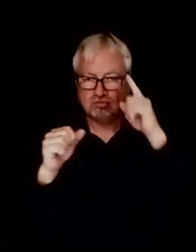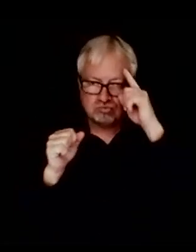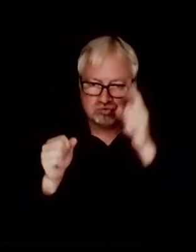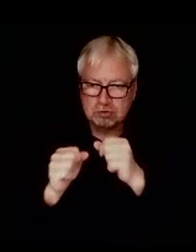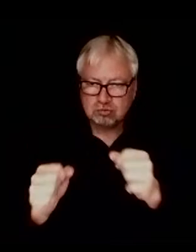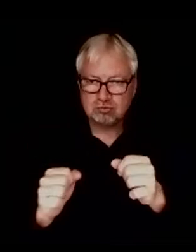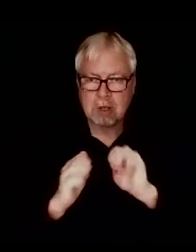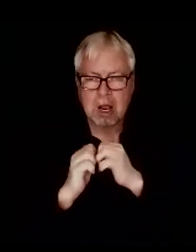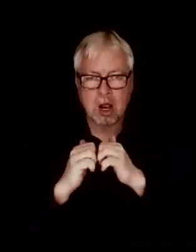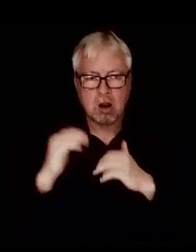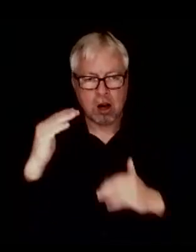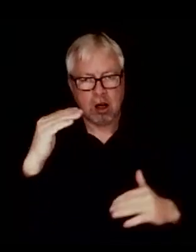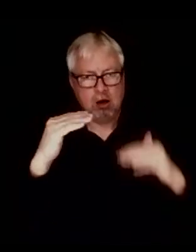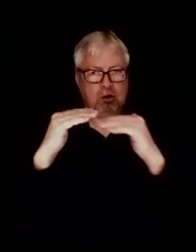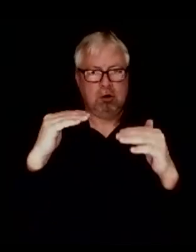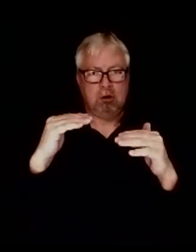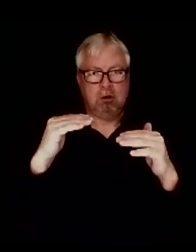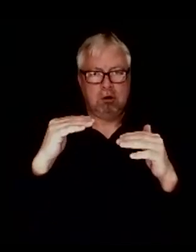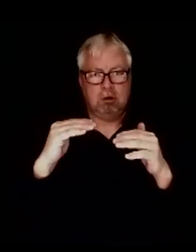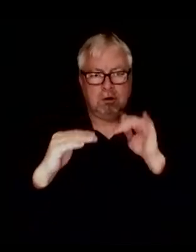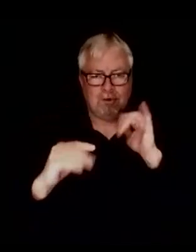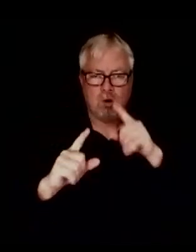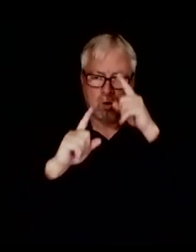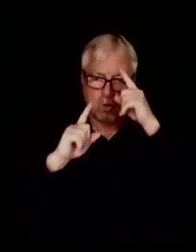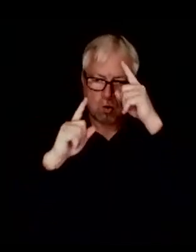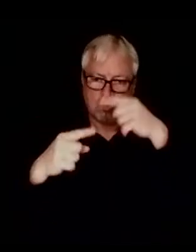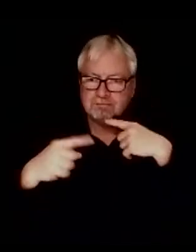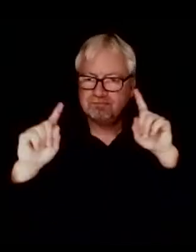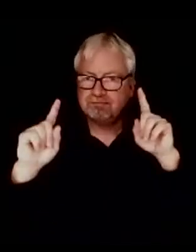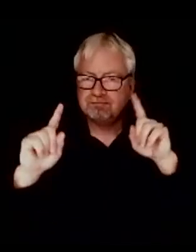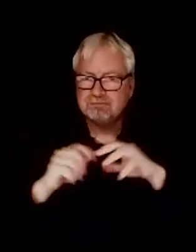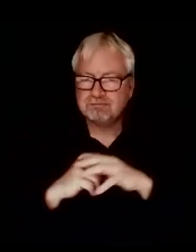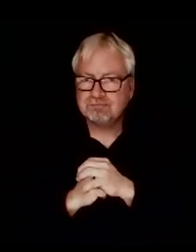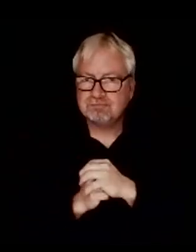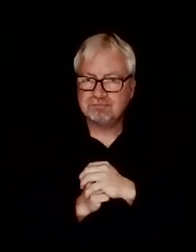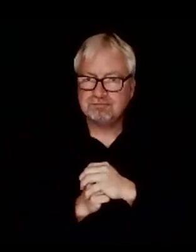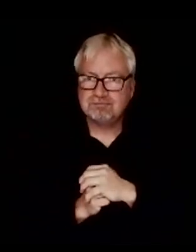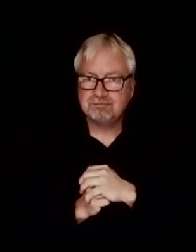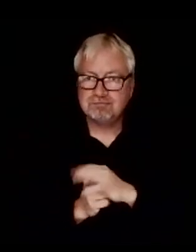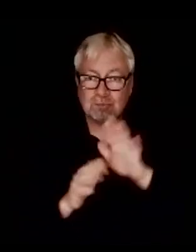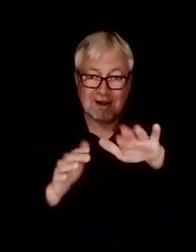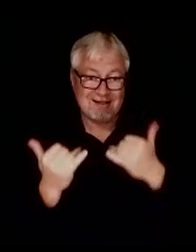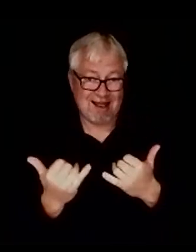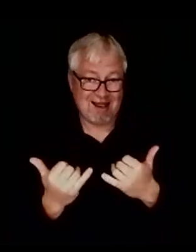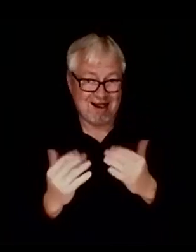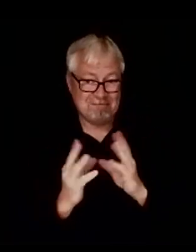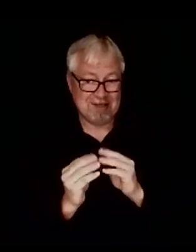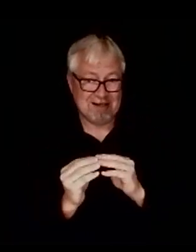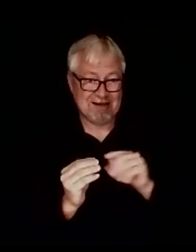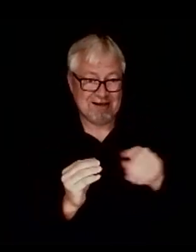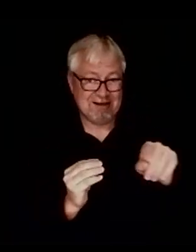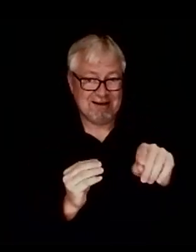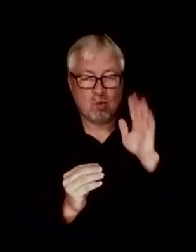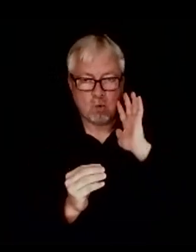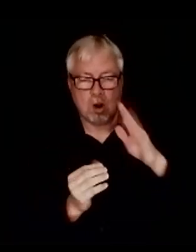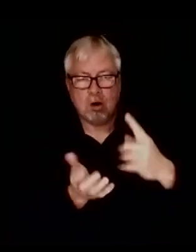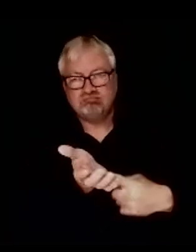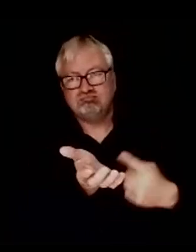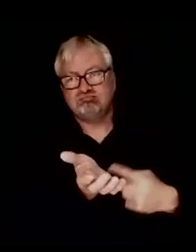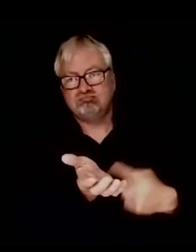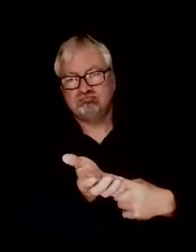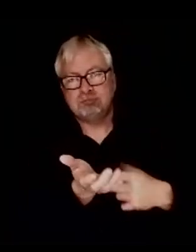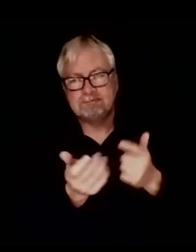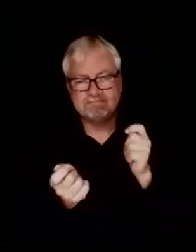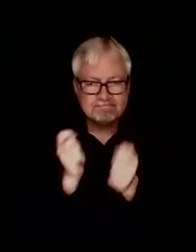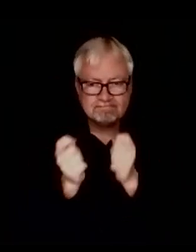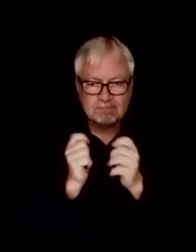mix. And as a part of that, we will be talking about some adjustments to those timeliness goals as well. Any idea on how